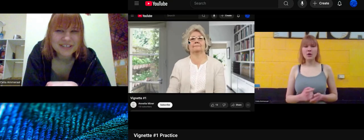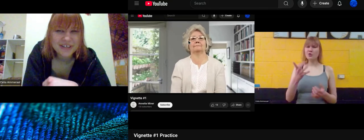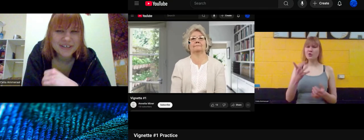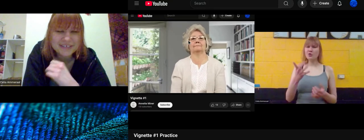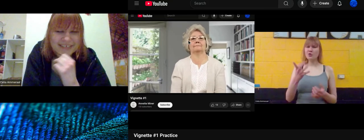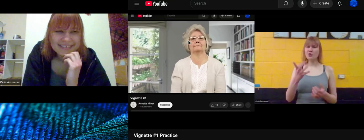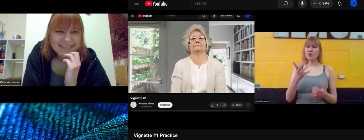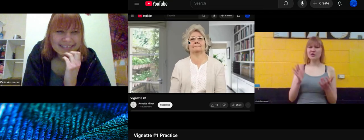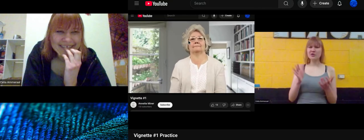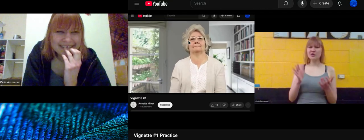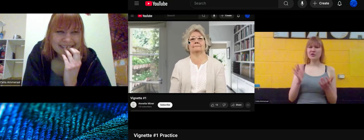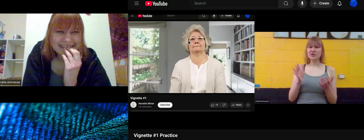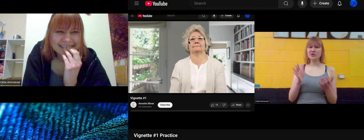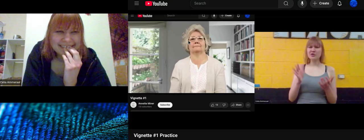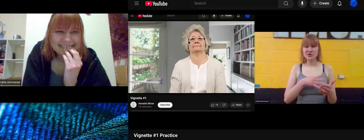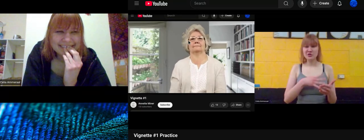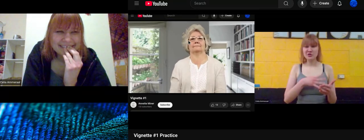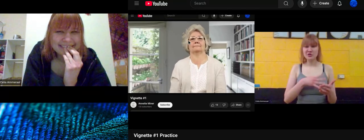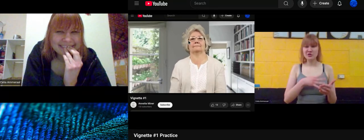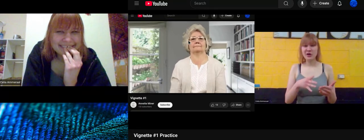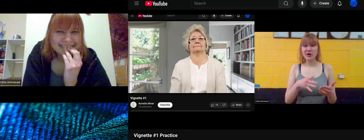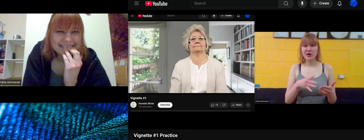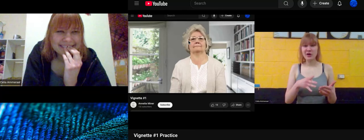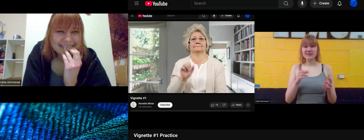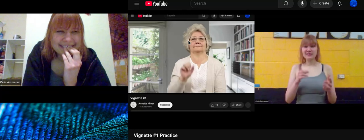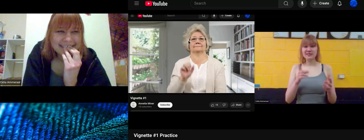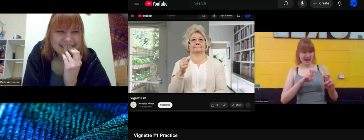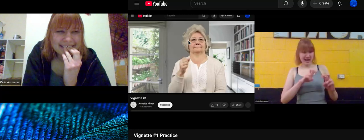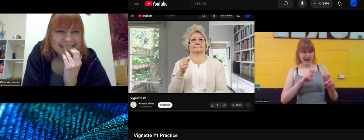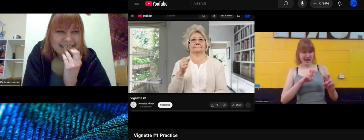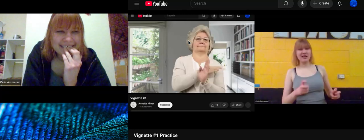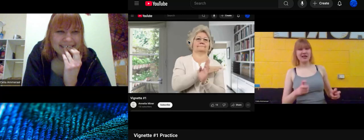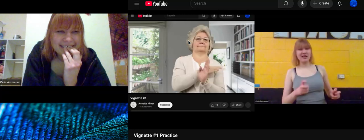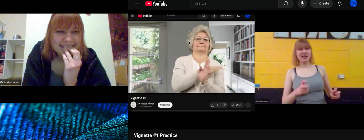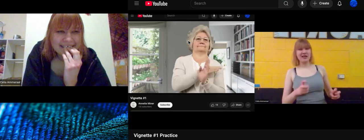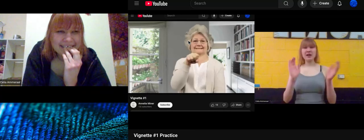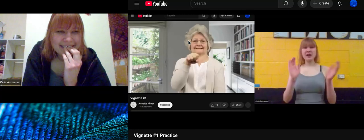going to say to be able to compare your test results.